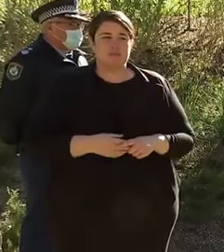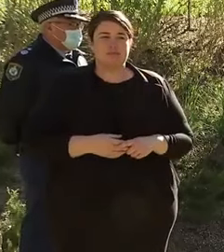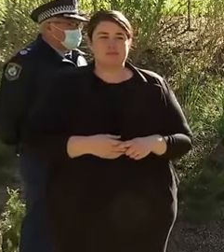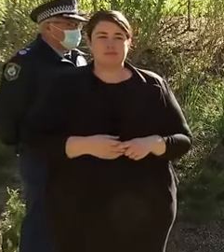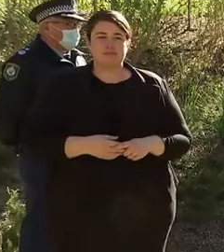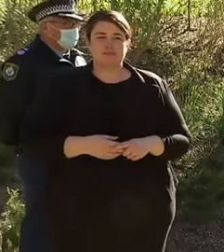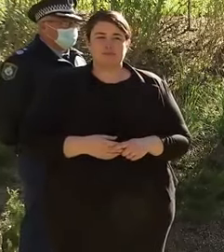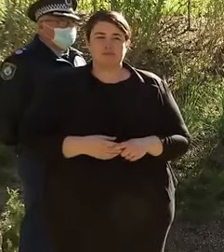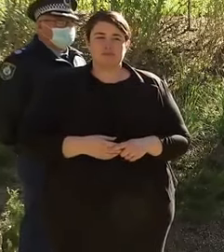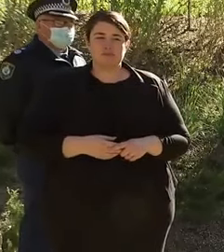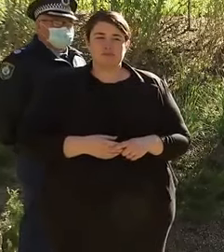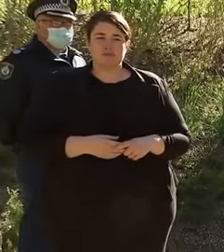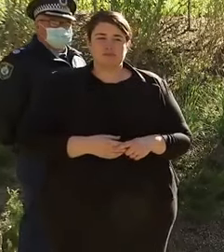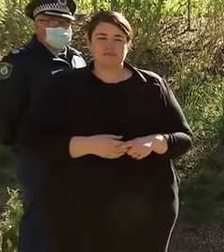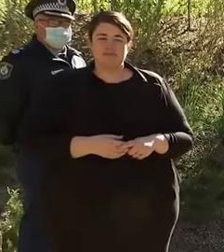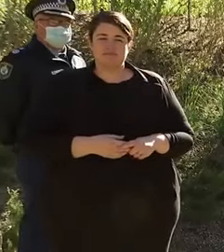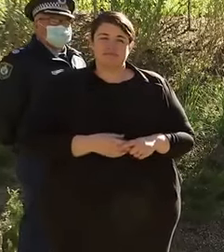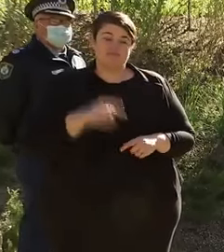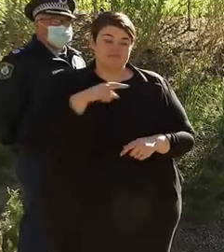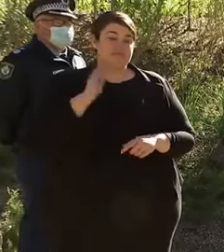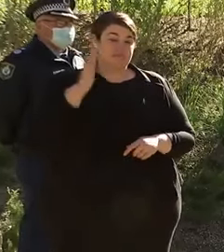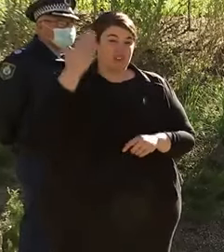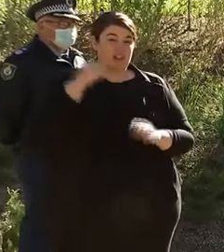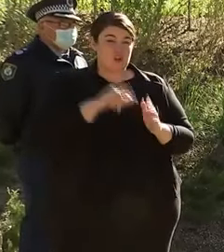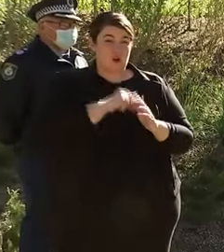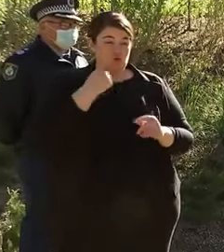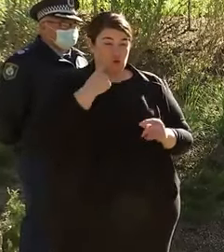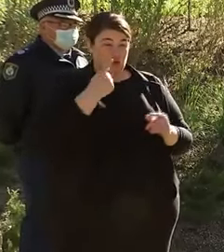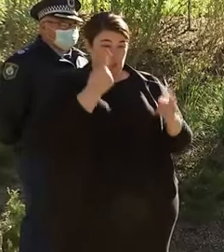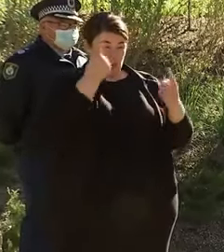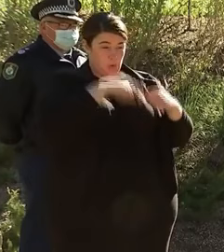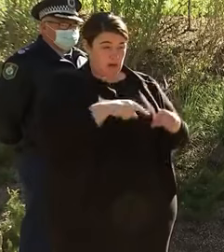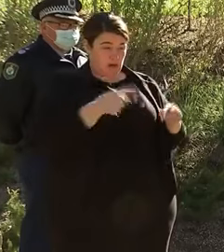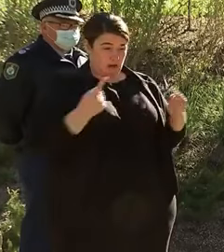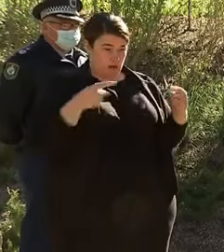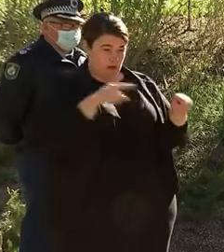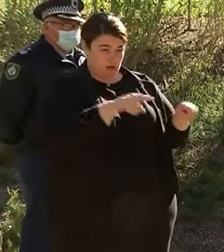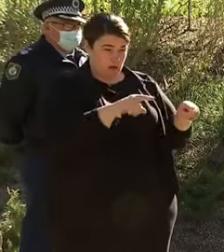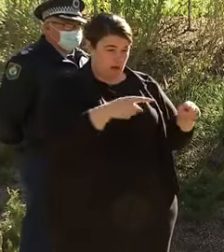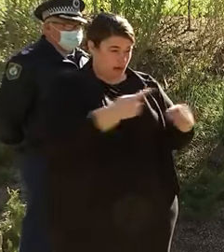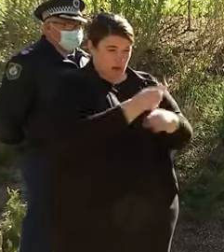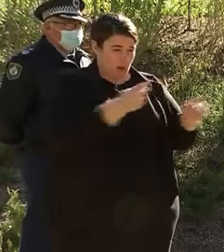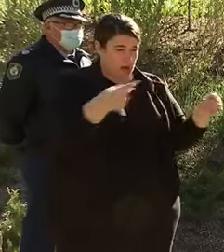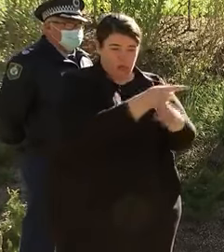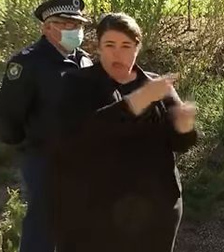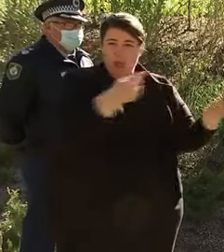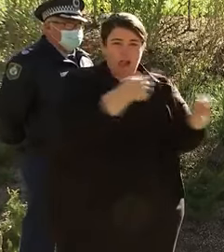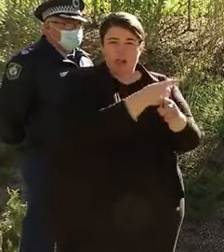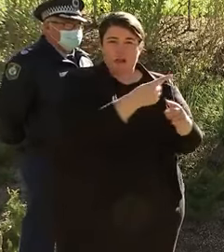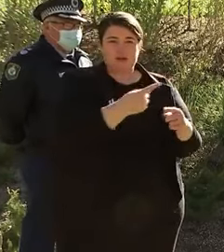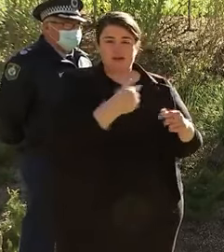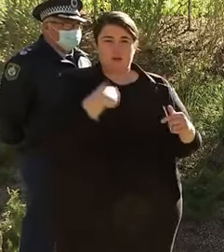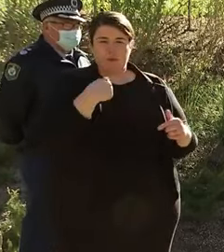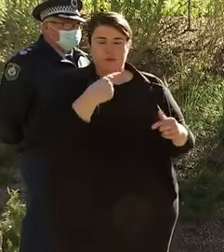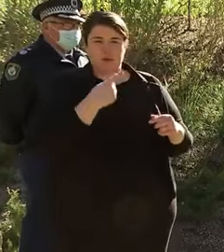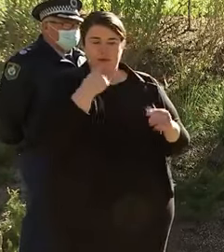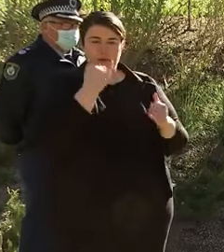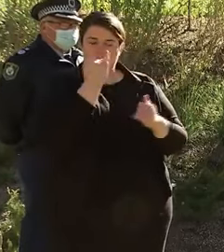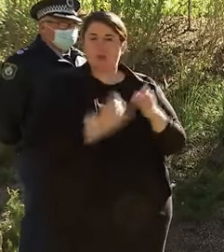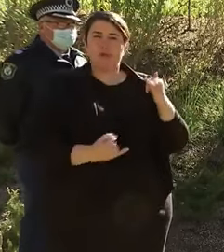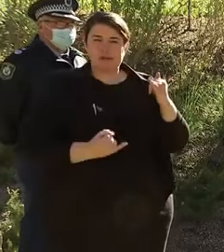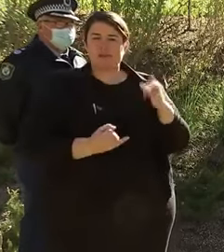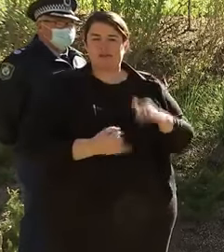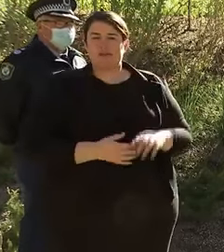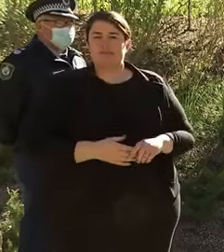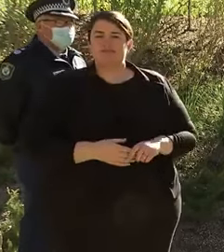time, we were fighting two different clusters, and therefore it grumbled along. What's